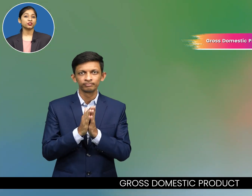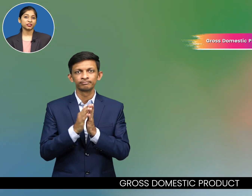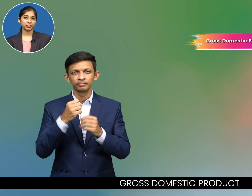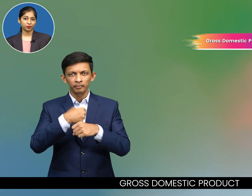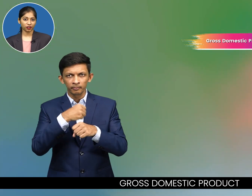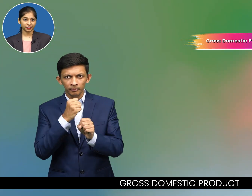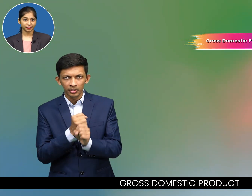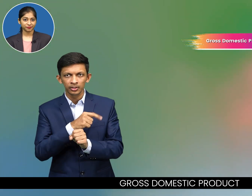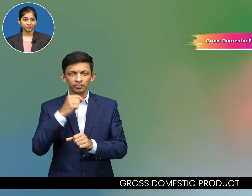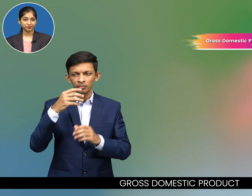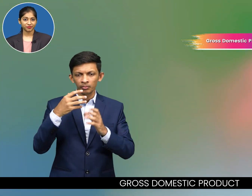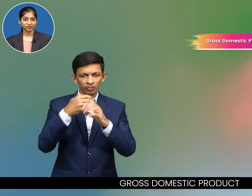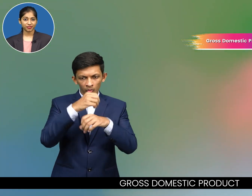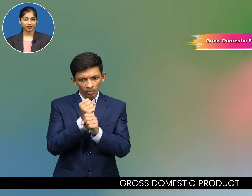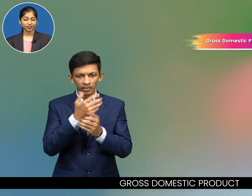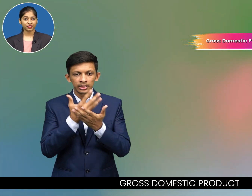Gross domestic product.